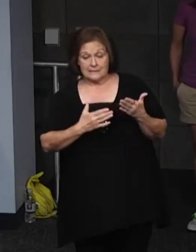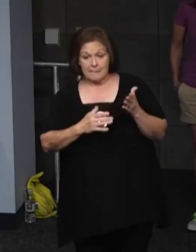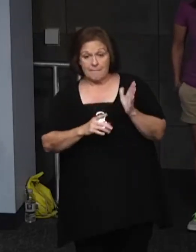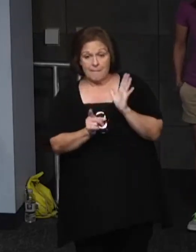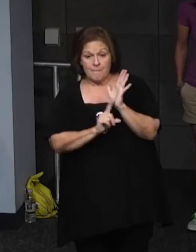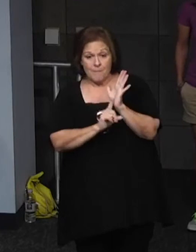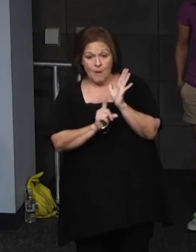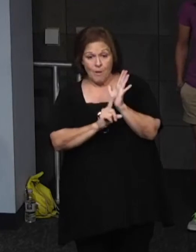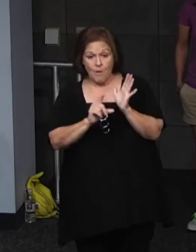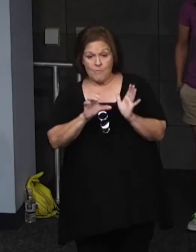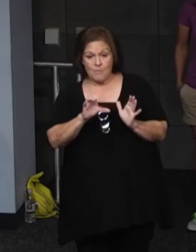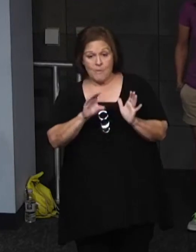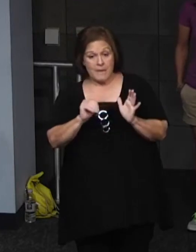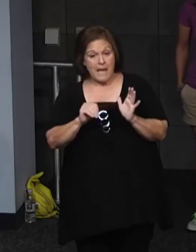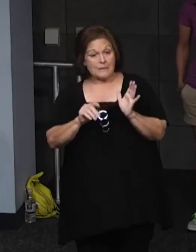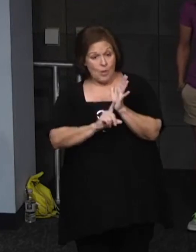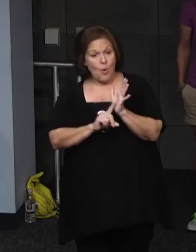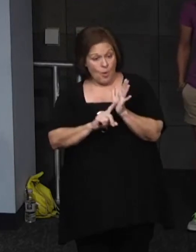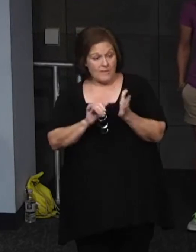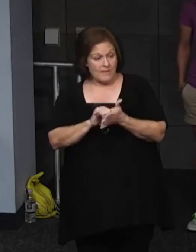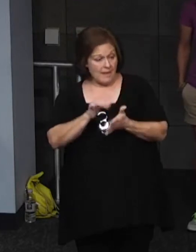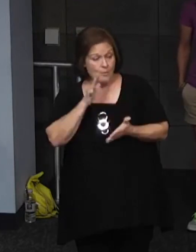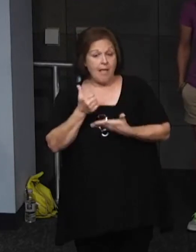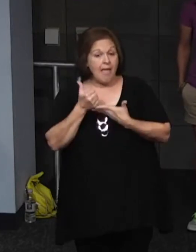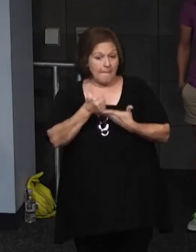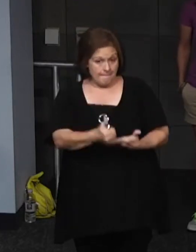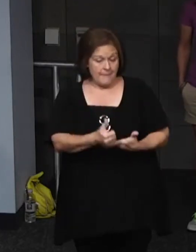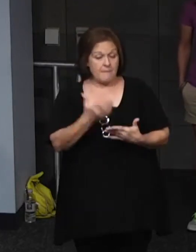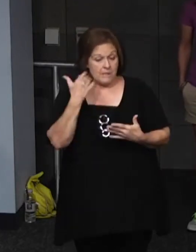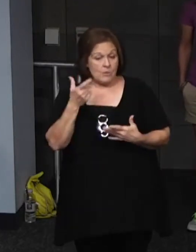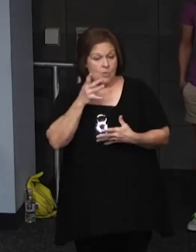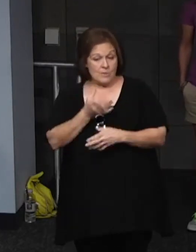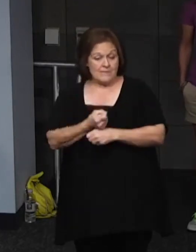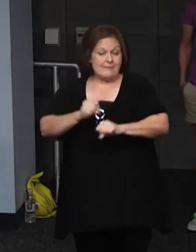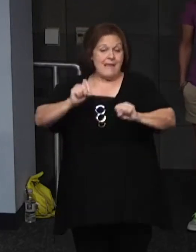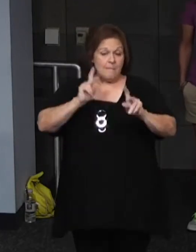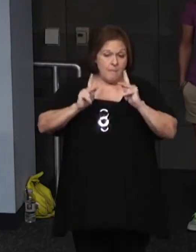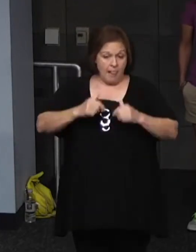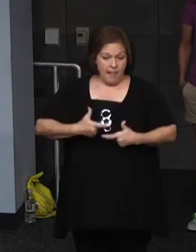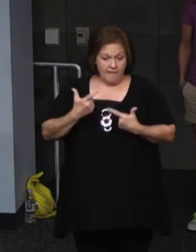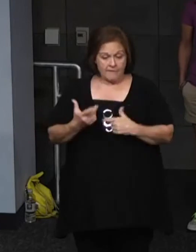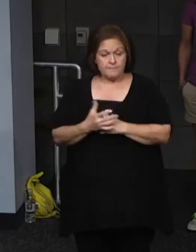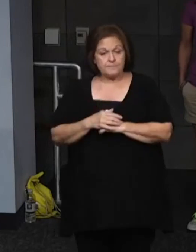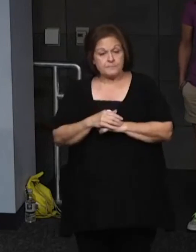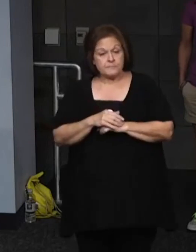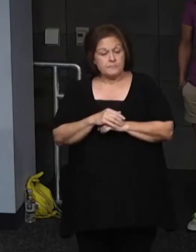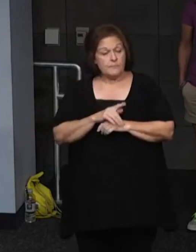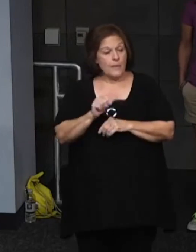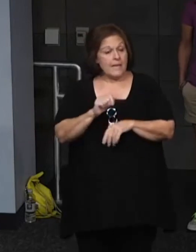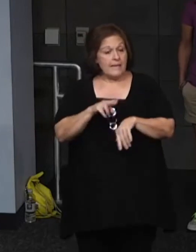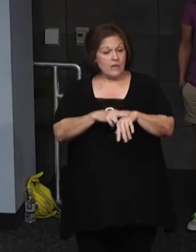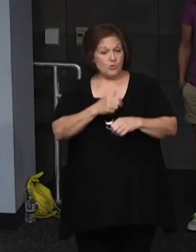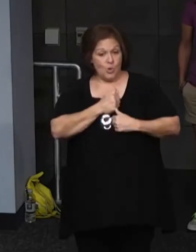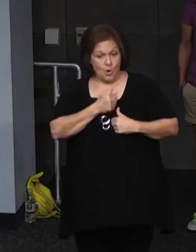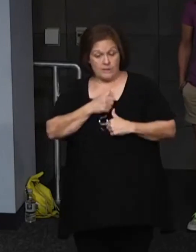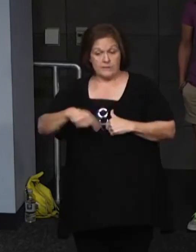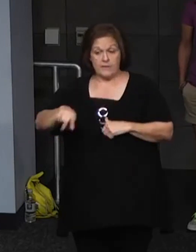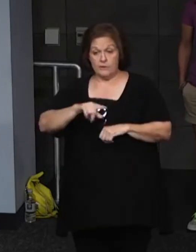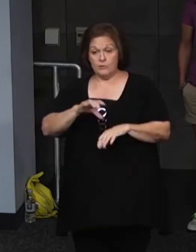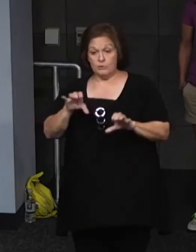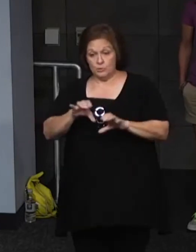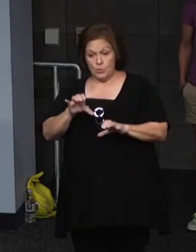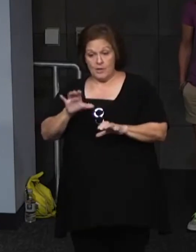us in bulk, we would really love that, and I think it would really save lives. The Louisiana Air National Guard is still doing their